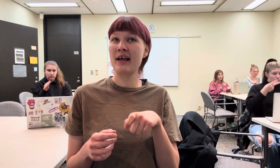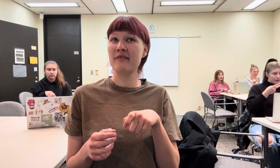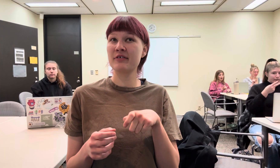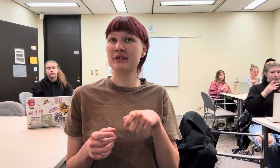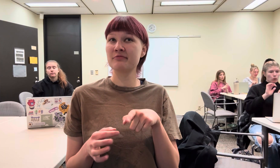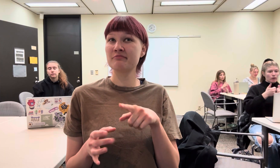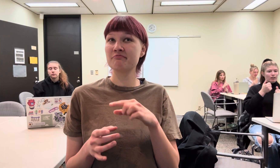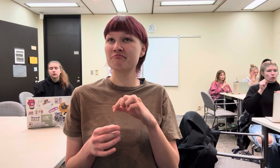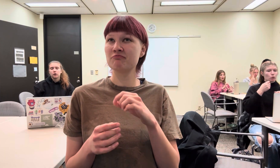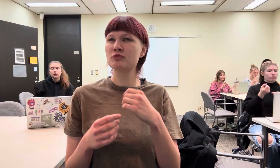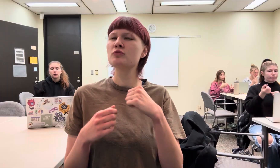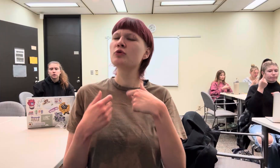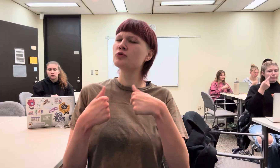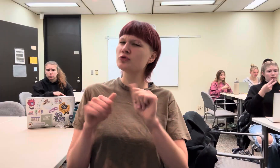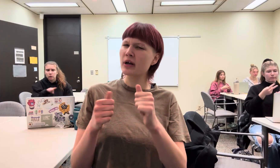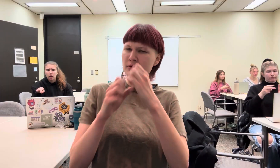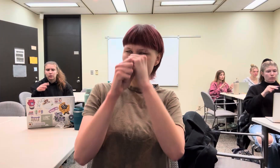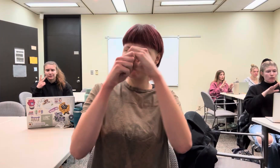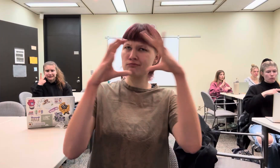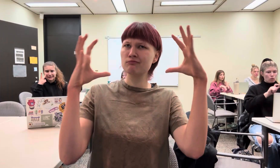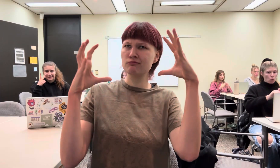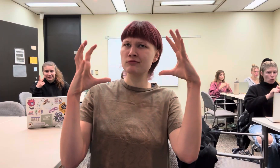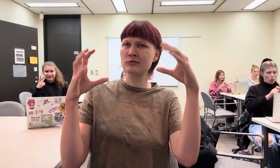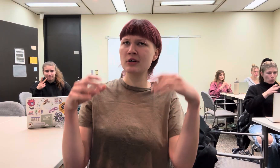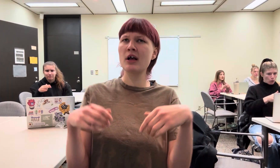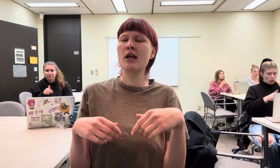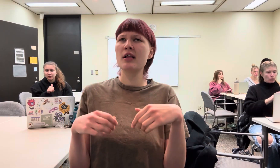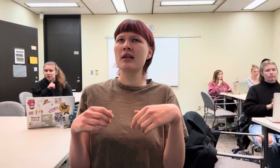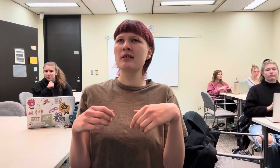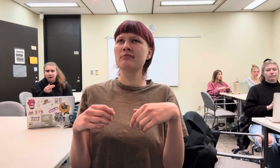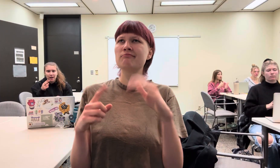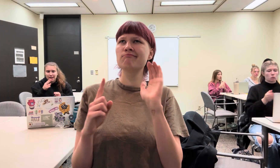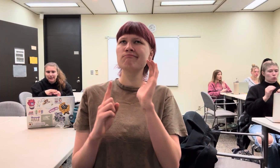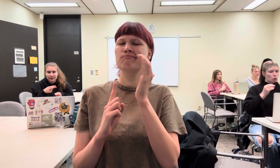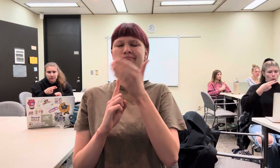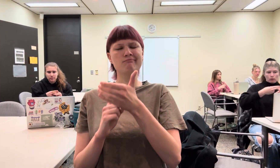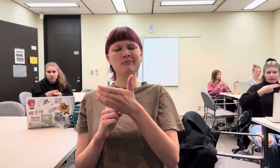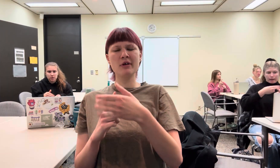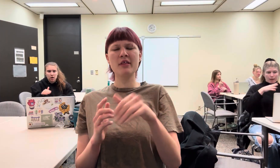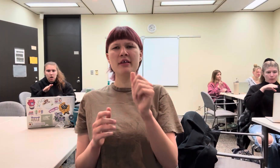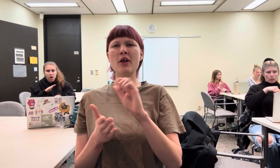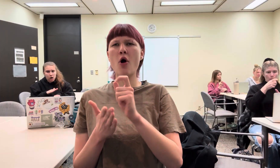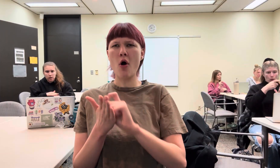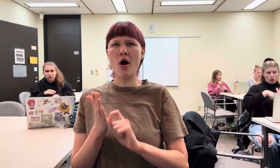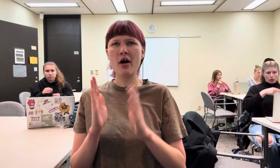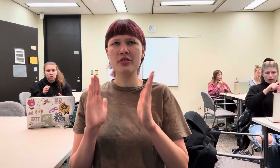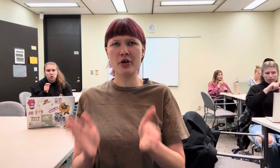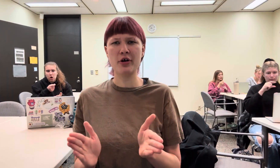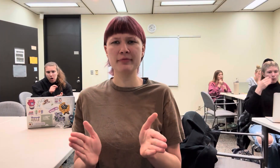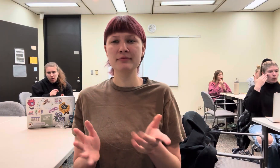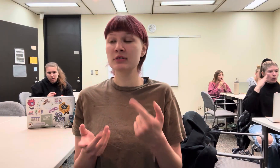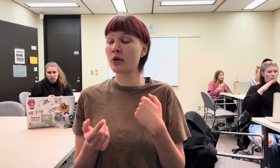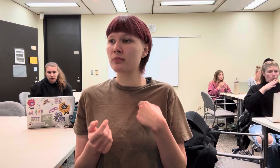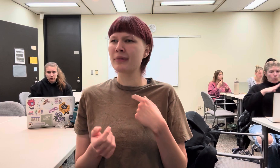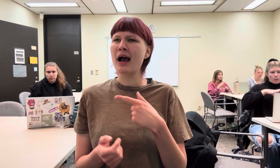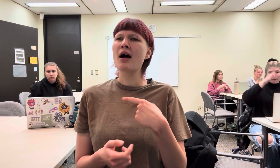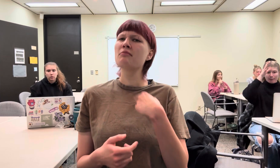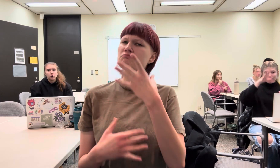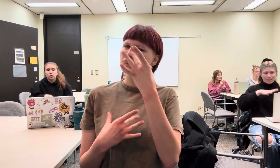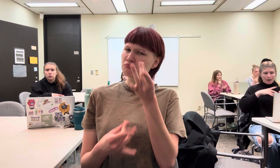kind of see that person. There are no names on these articles, which I think make it more interesting. We don't know if it's male or female. We don't know who this person